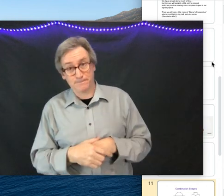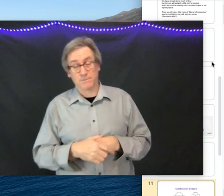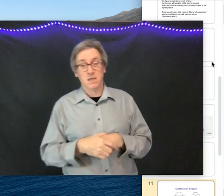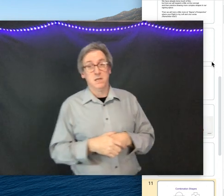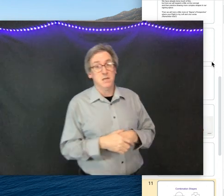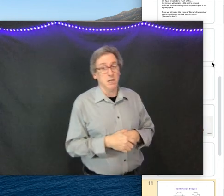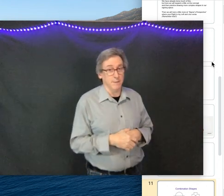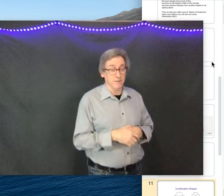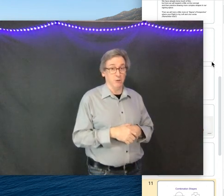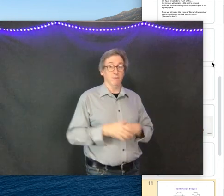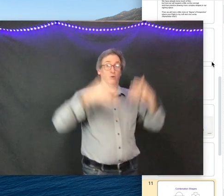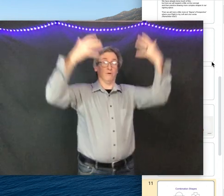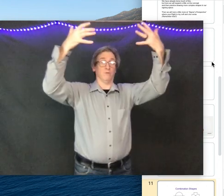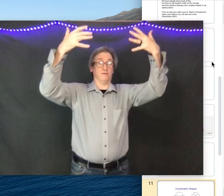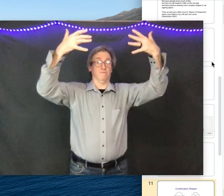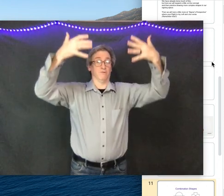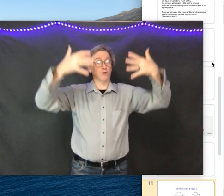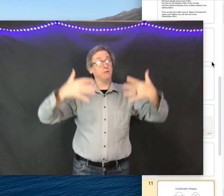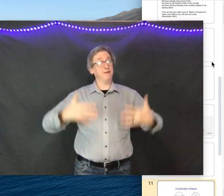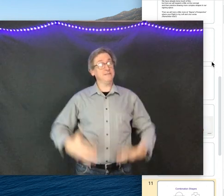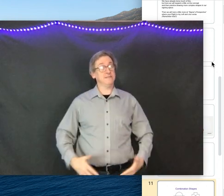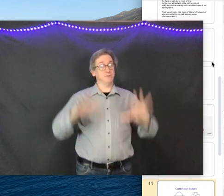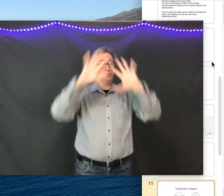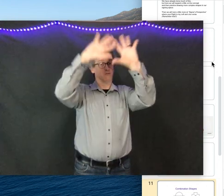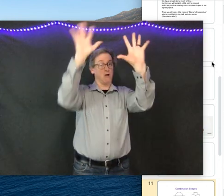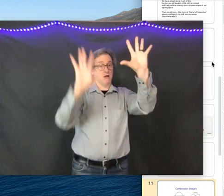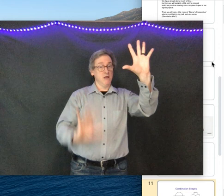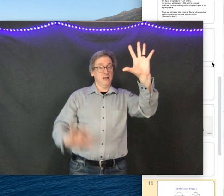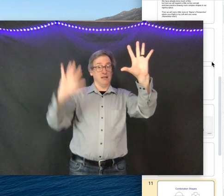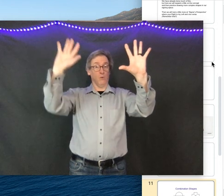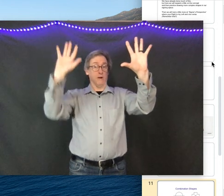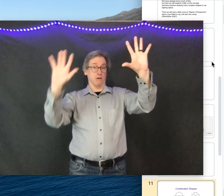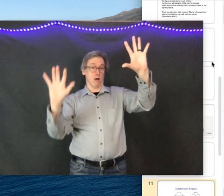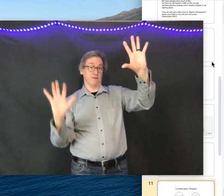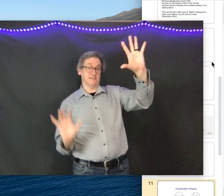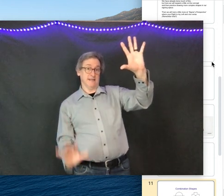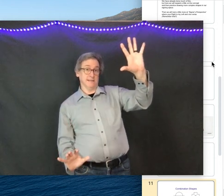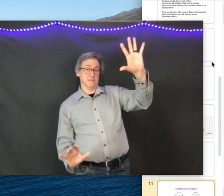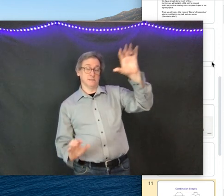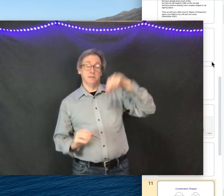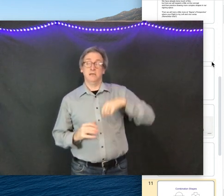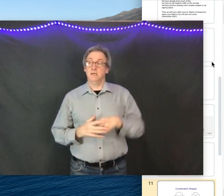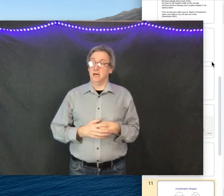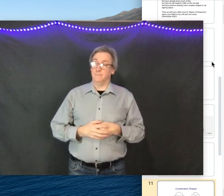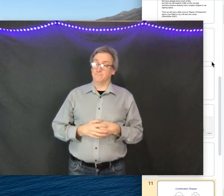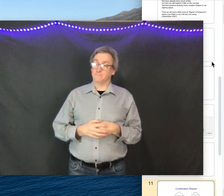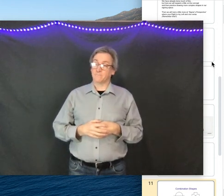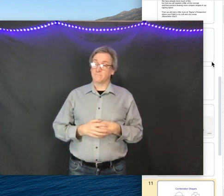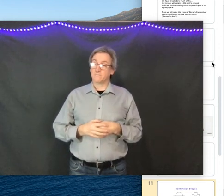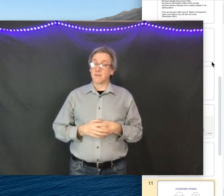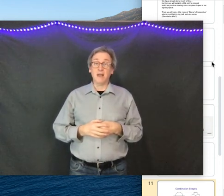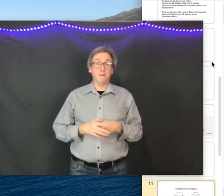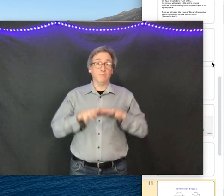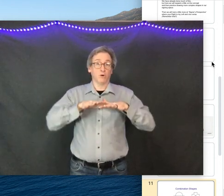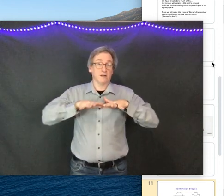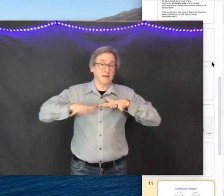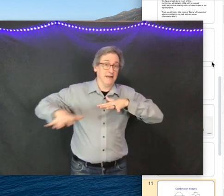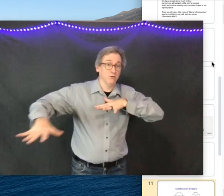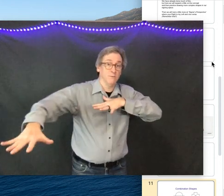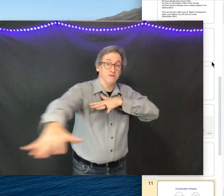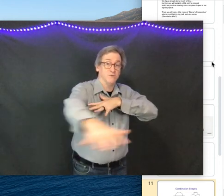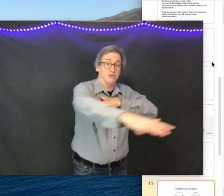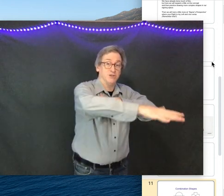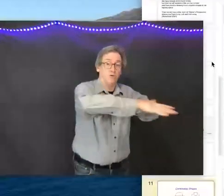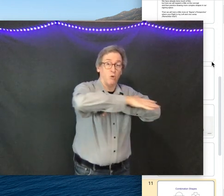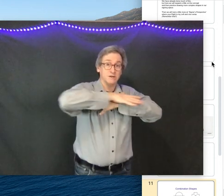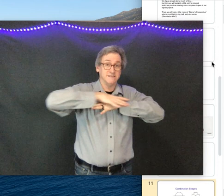consistent. It'll be important with vertical things as we draw, like where are the states. It will be important later